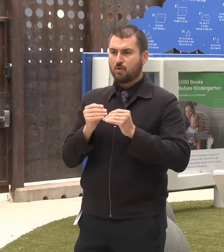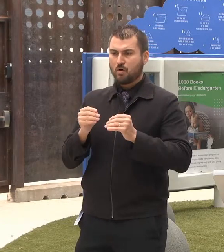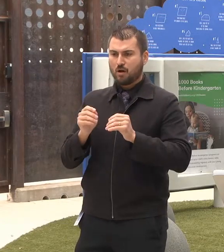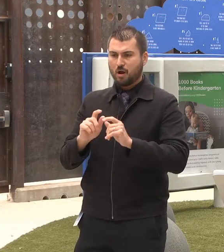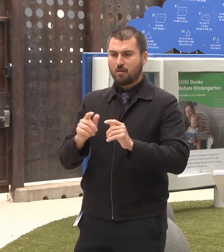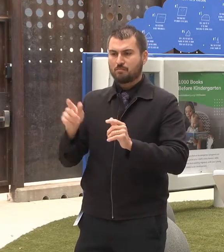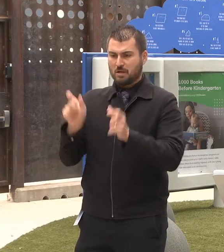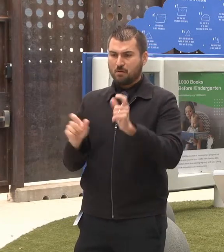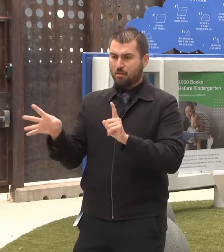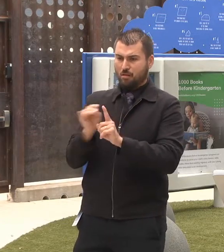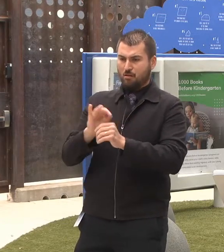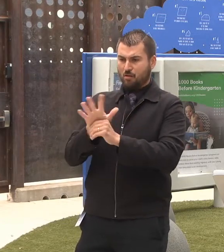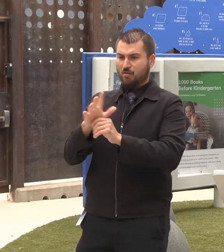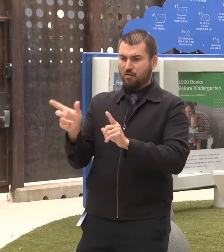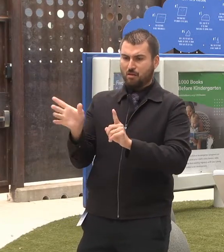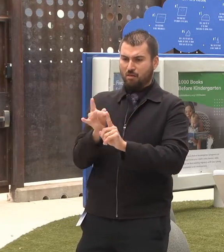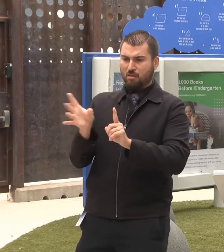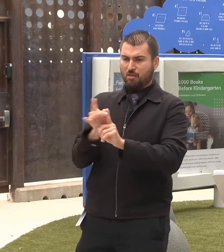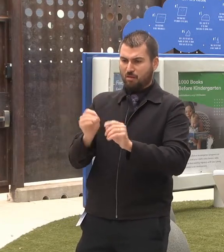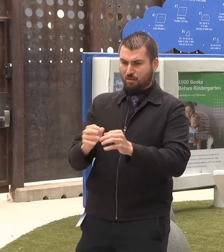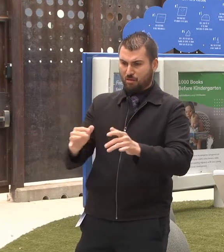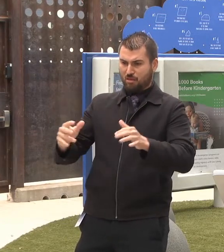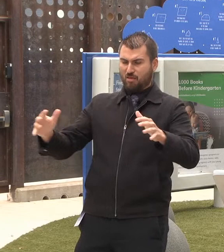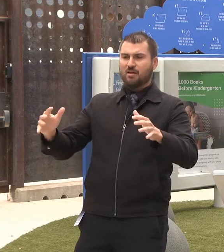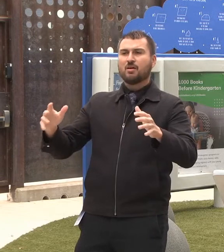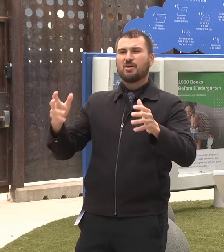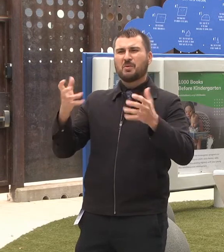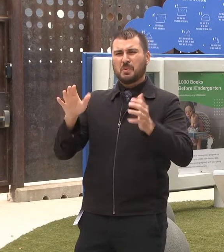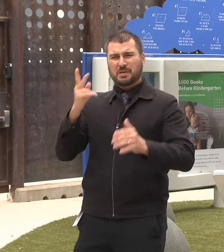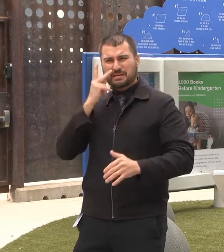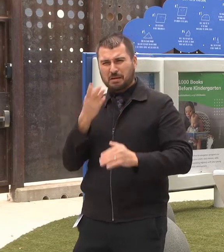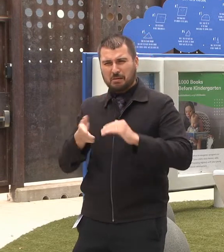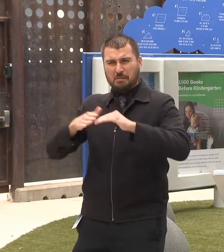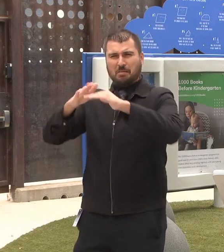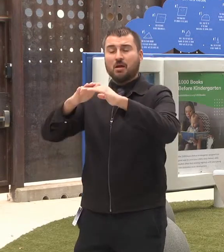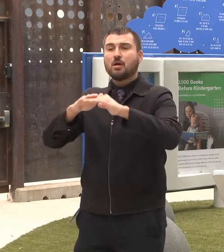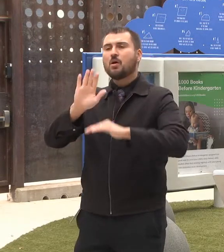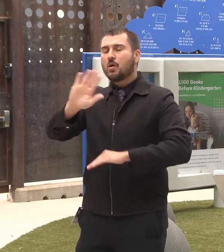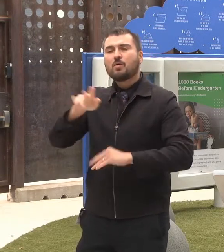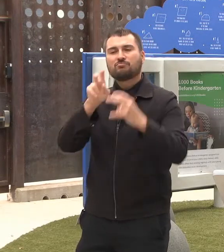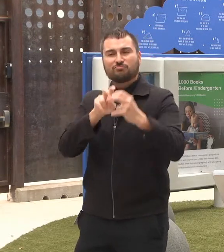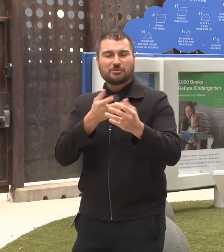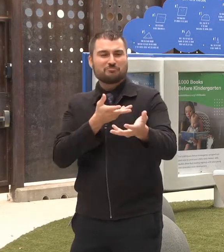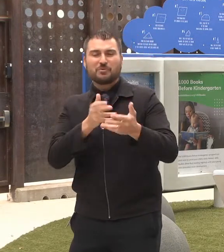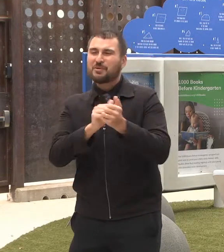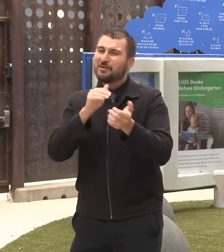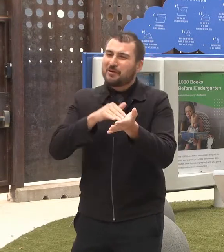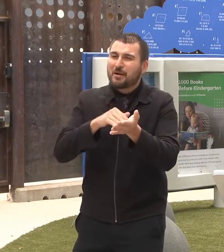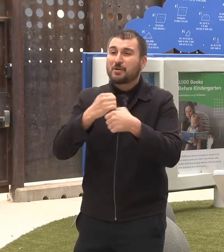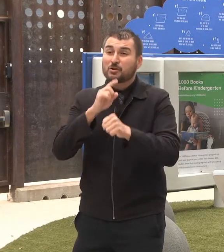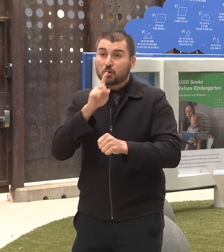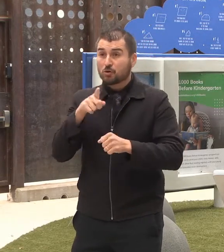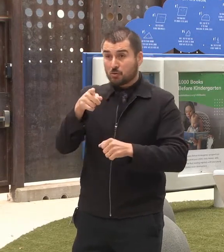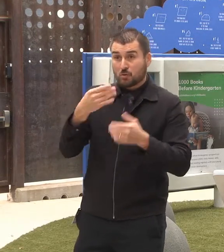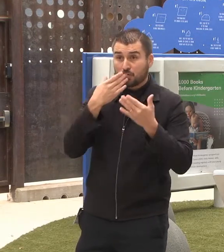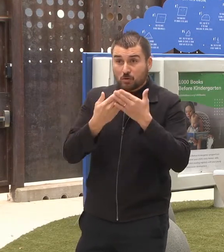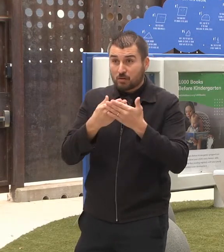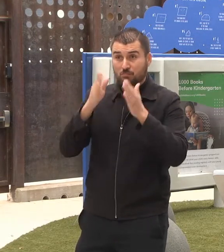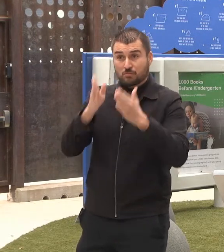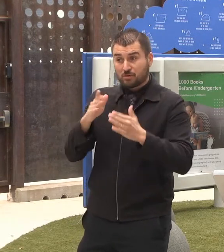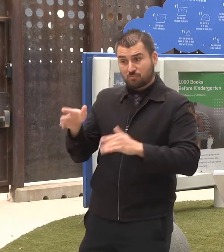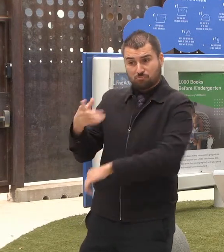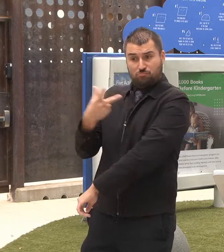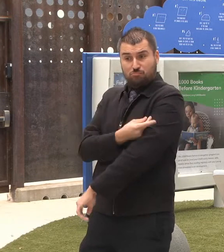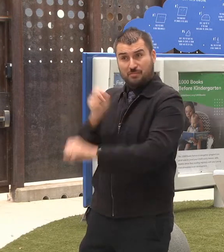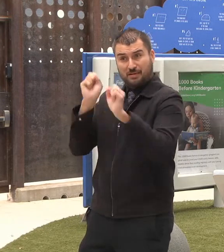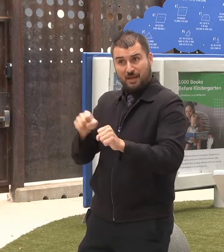that, and the best way to avoid that is to talk to your doctor and ask if you are a good candidate for the vaccine and follow your doctor's advice. And if